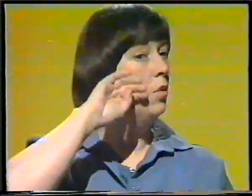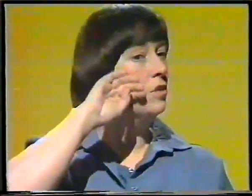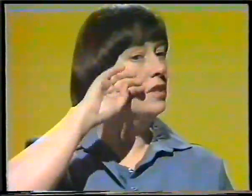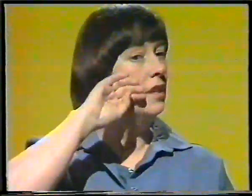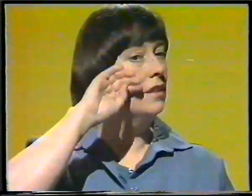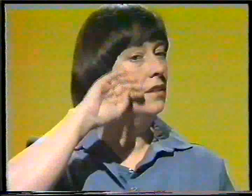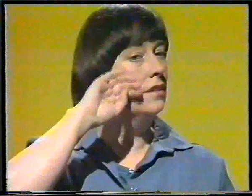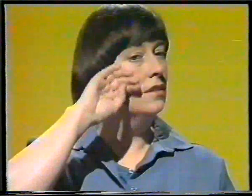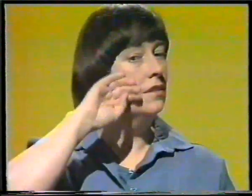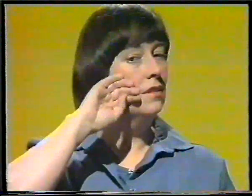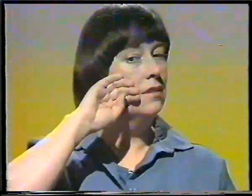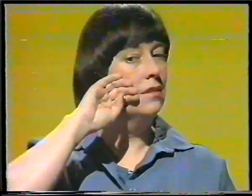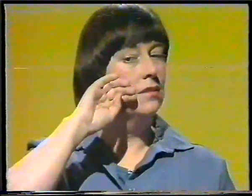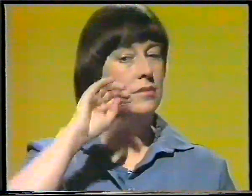Water.